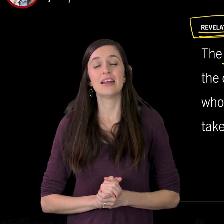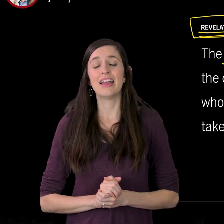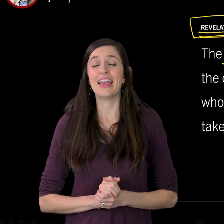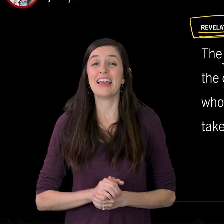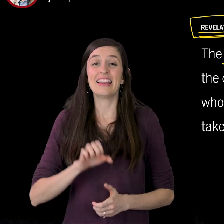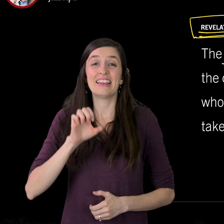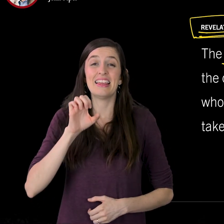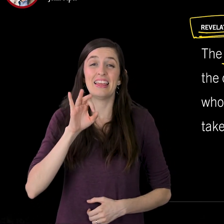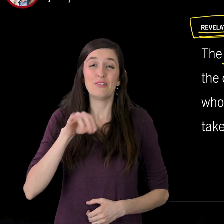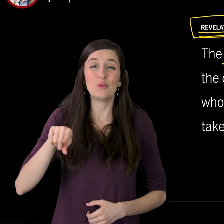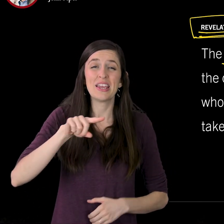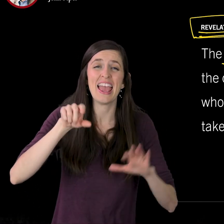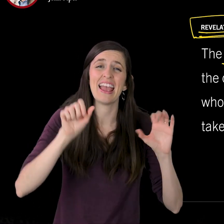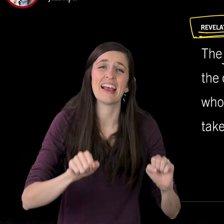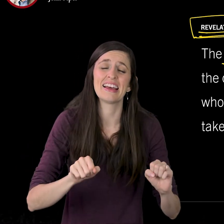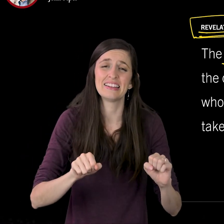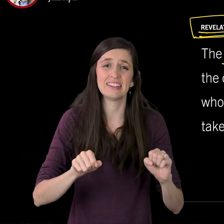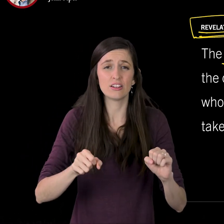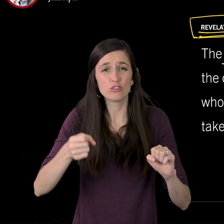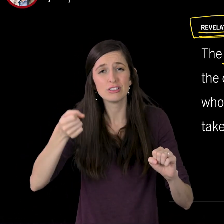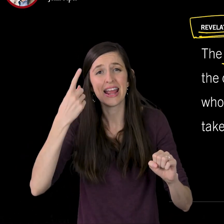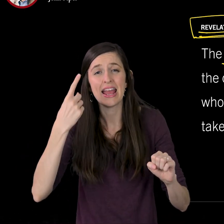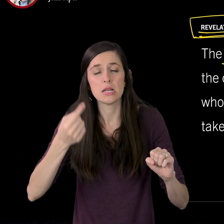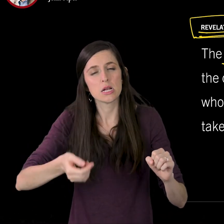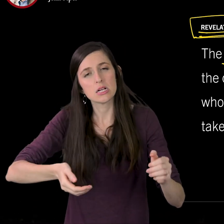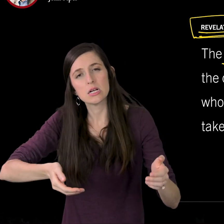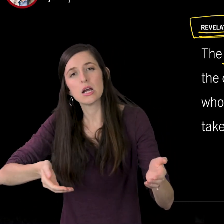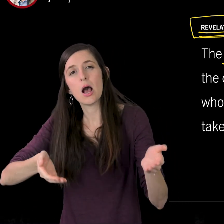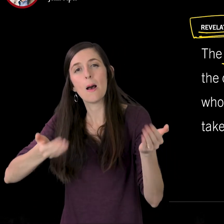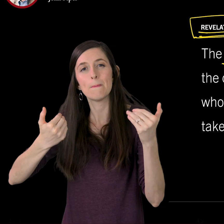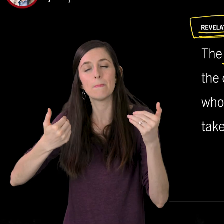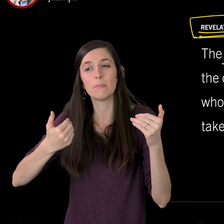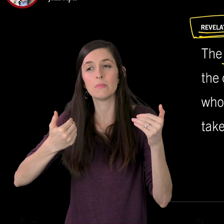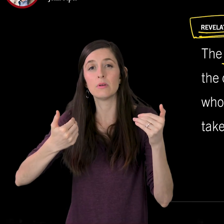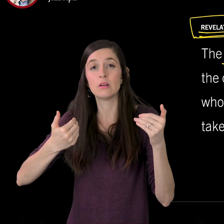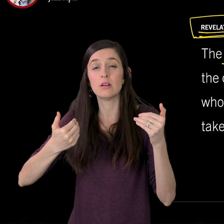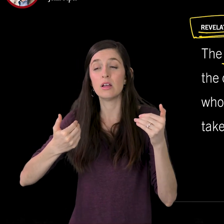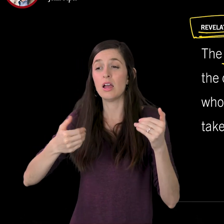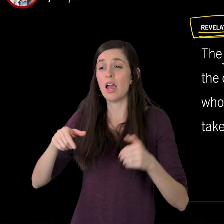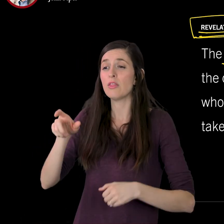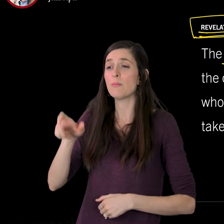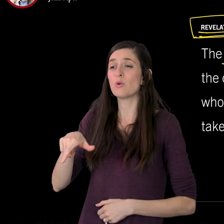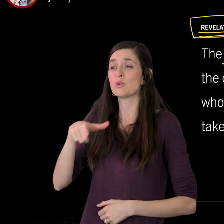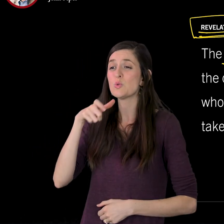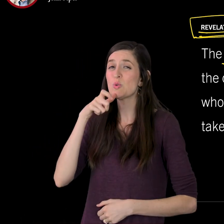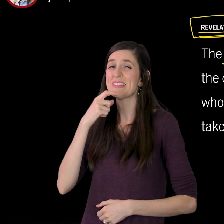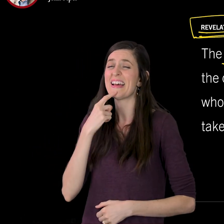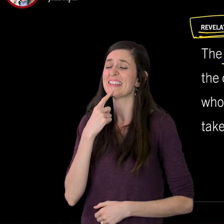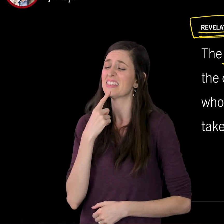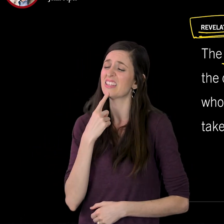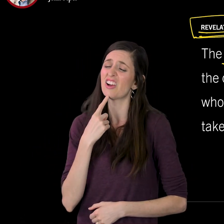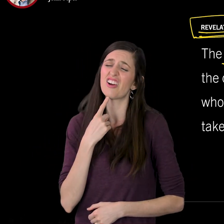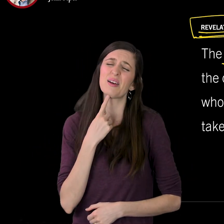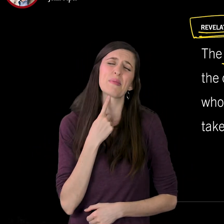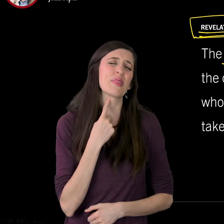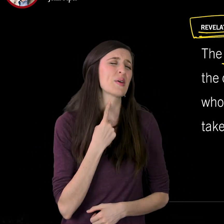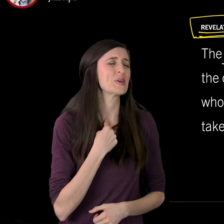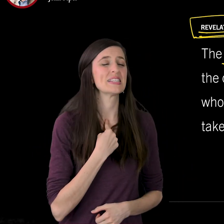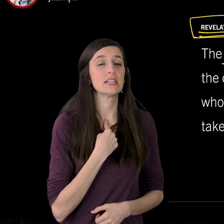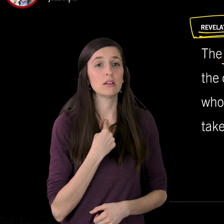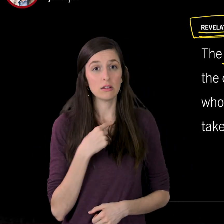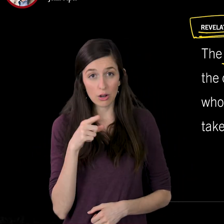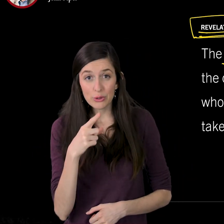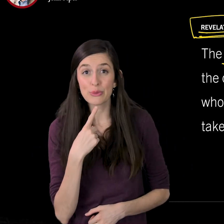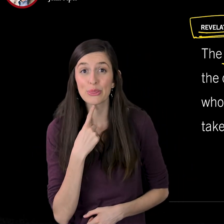and let the one who hears say come and let the one who is thirsty are you